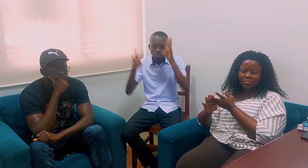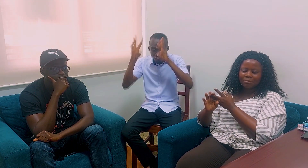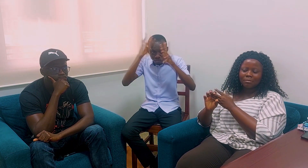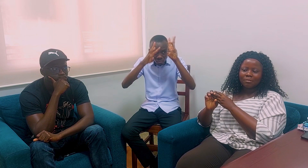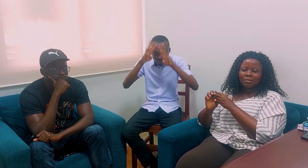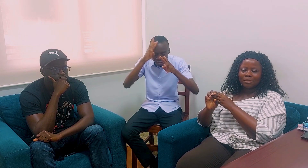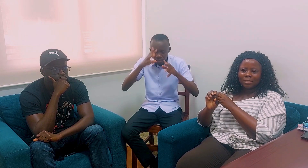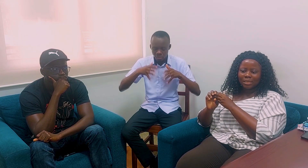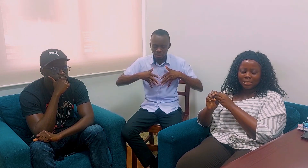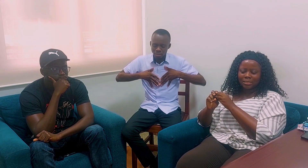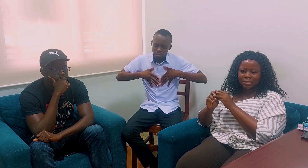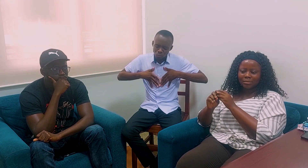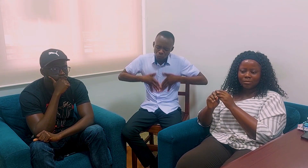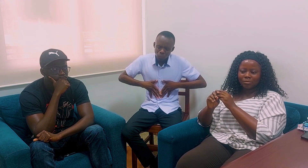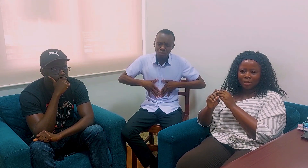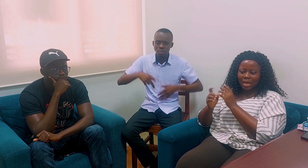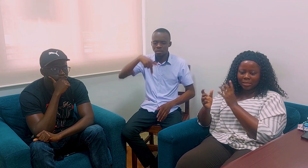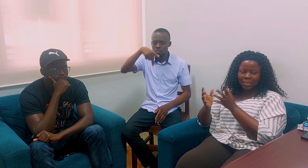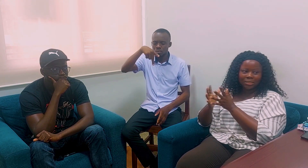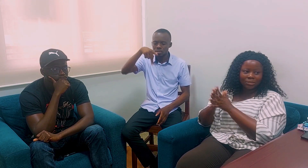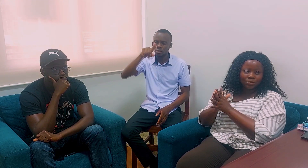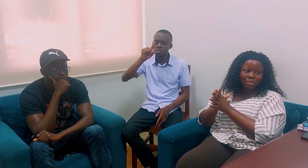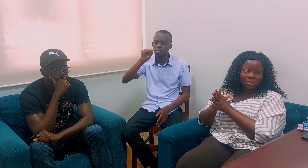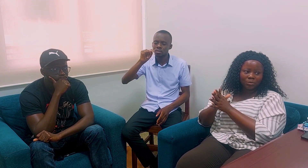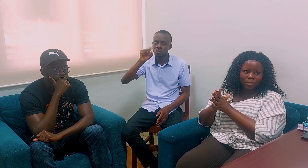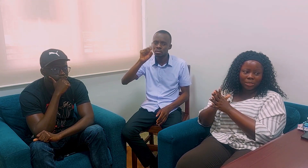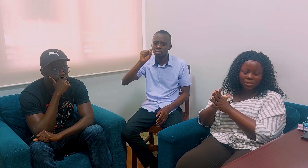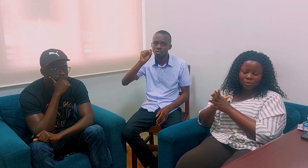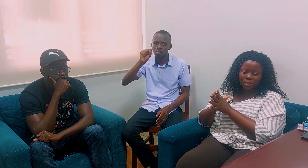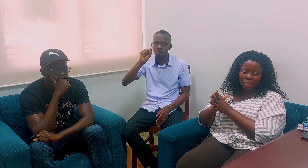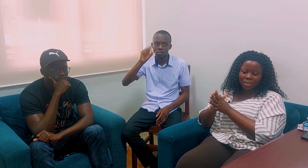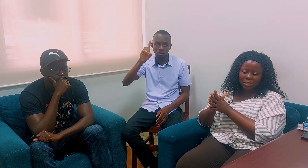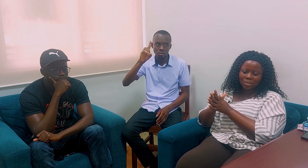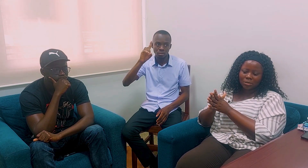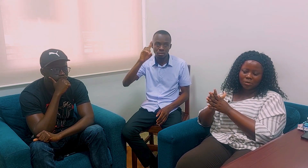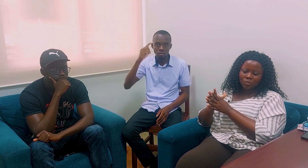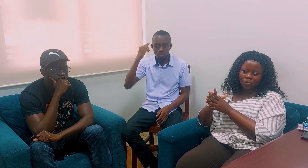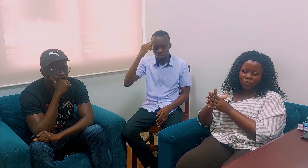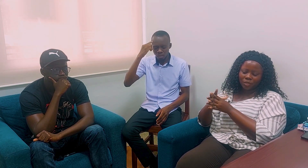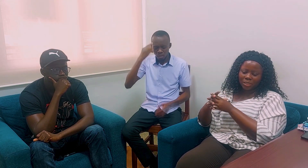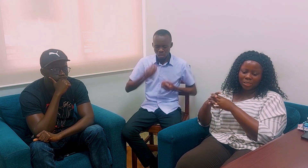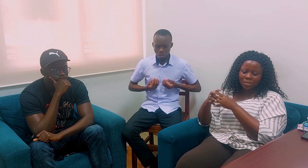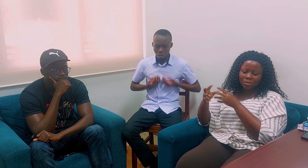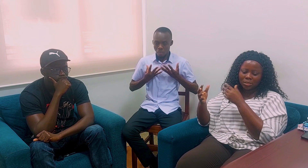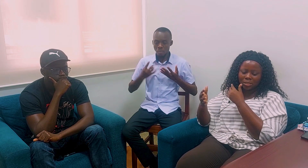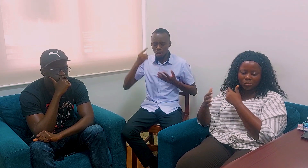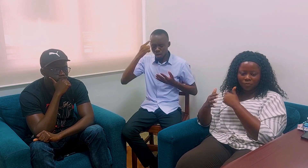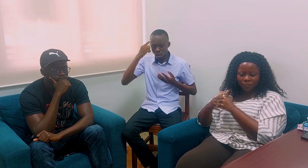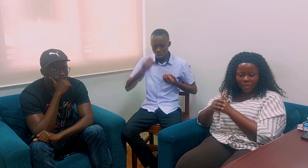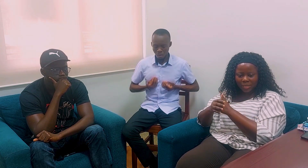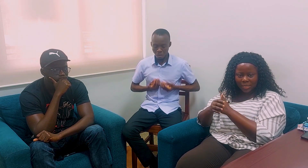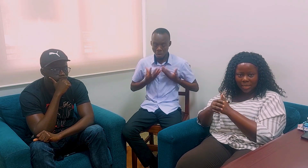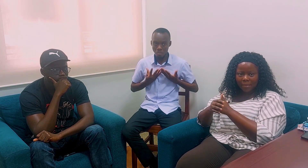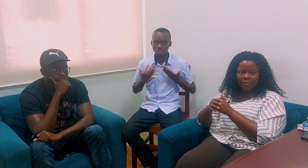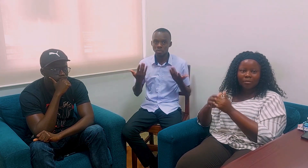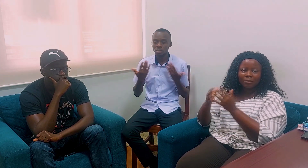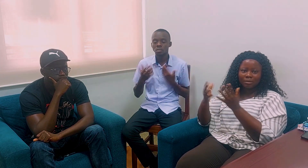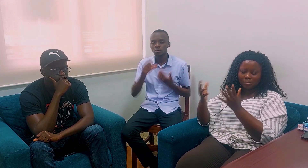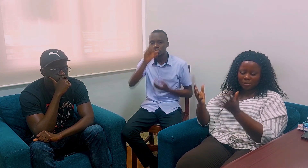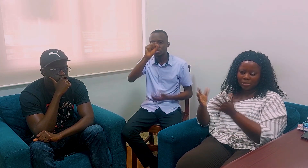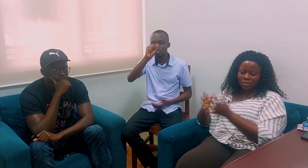PTSD, yes, are things we deal with as professionals.